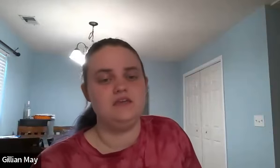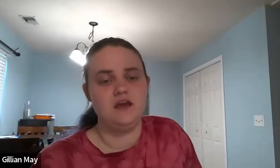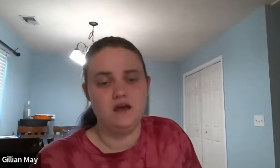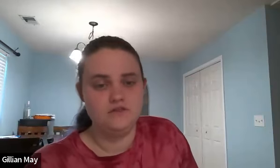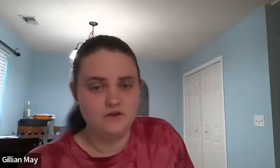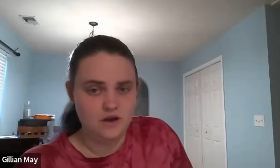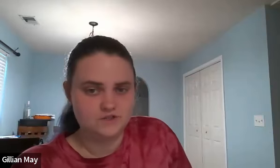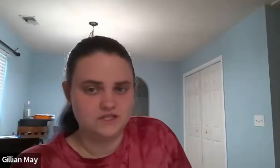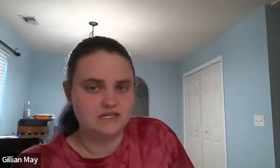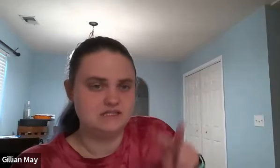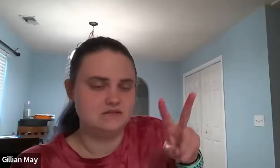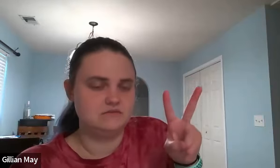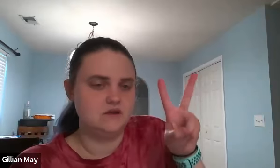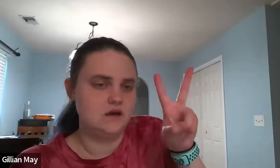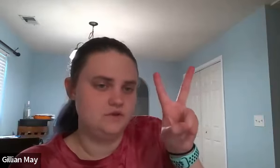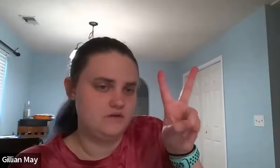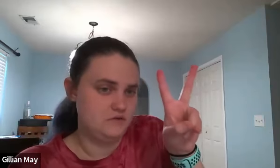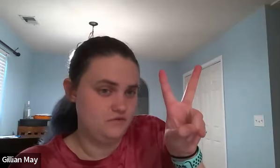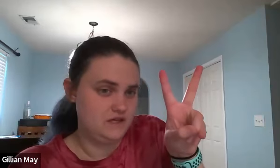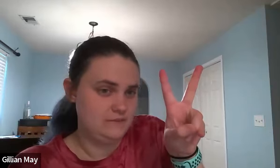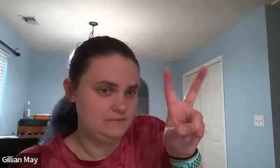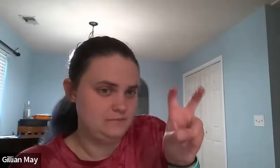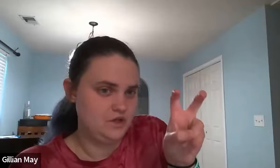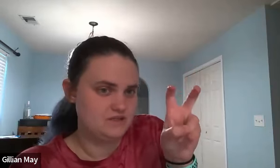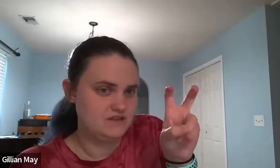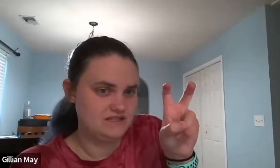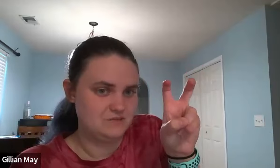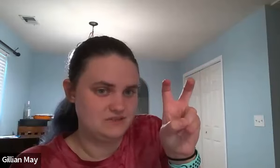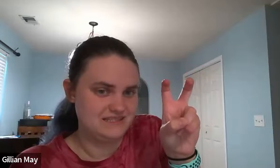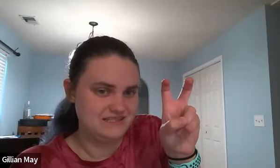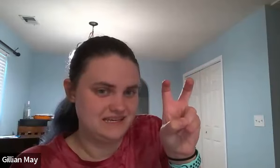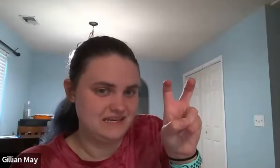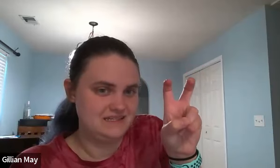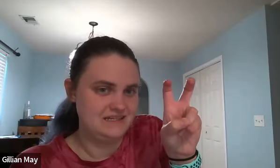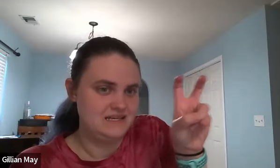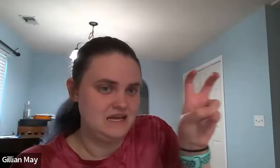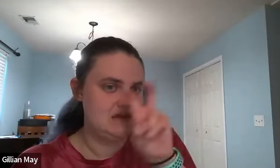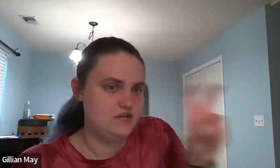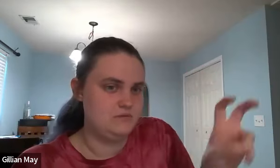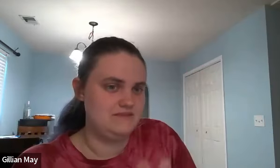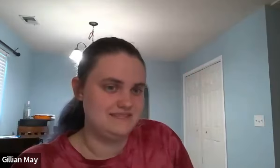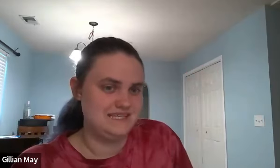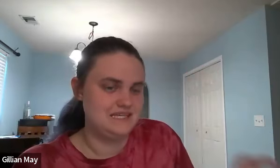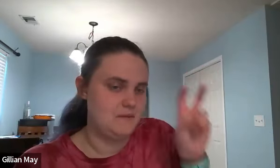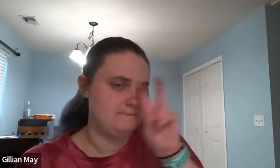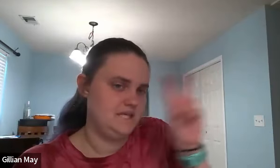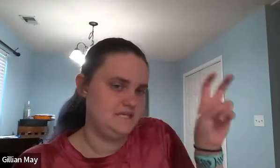The other option is you have the V. You go into that double Z again, and then you make the Z.